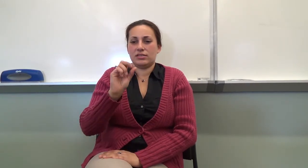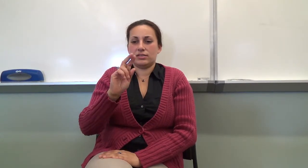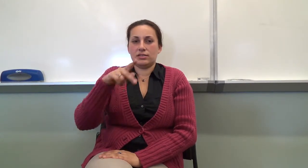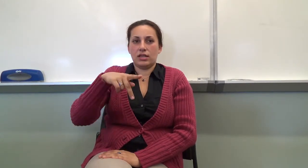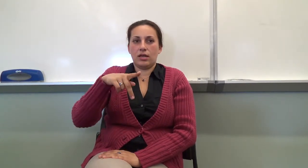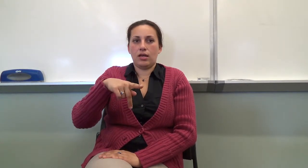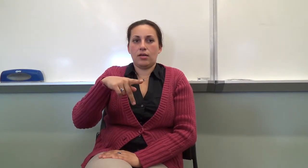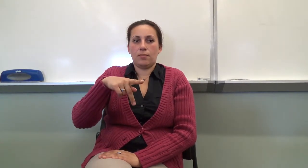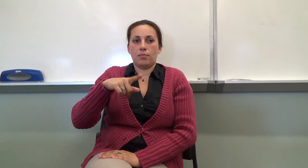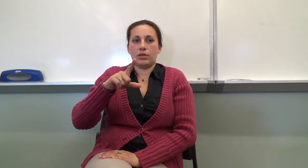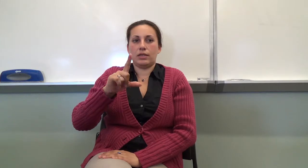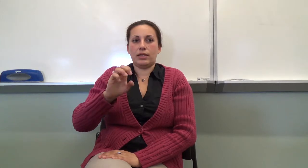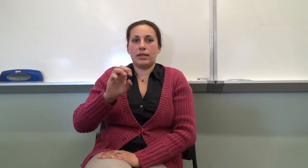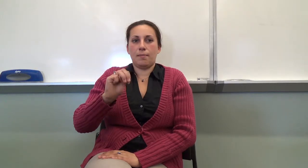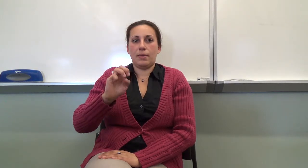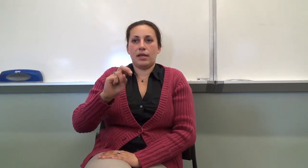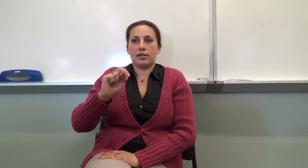So, for example, let's